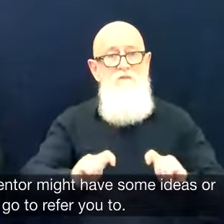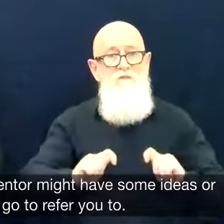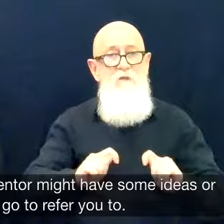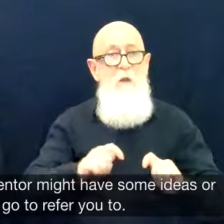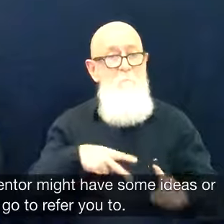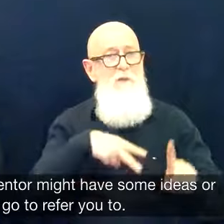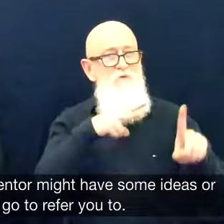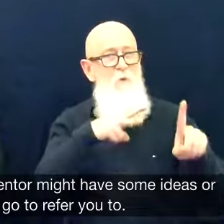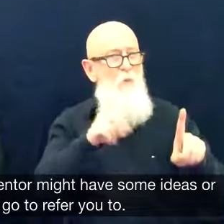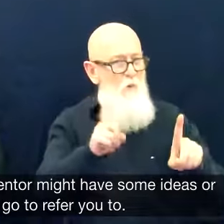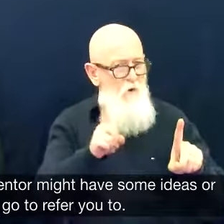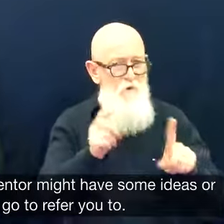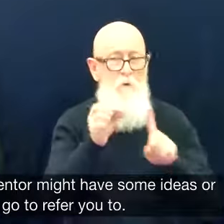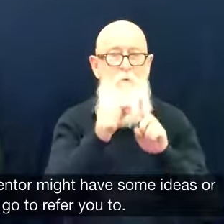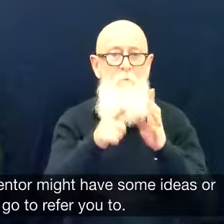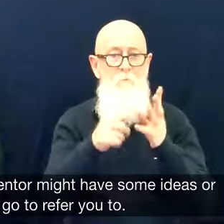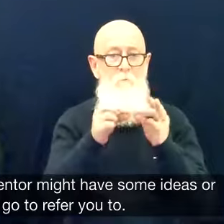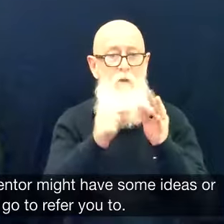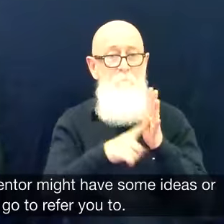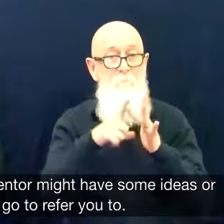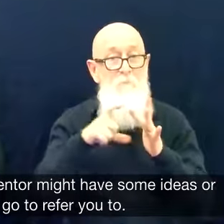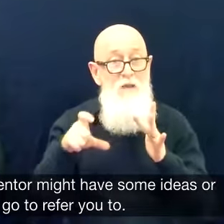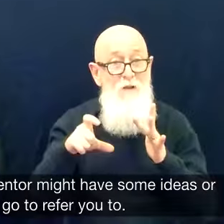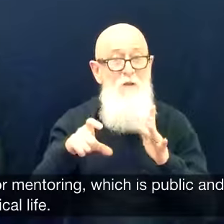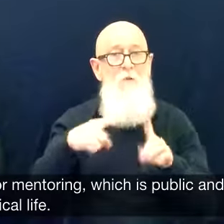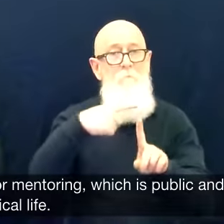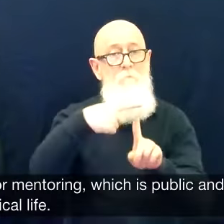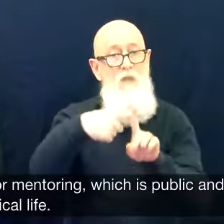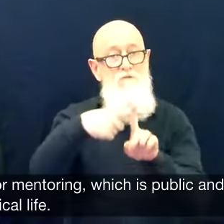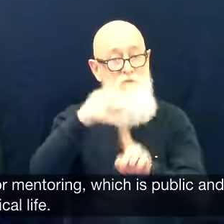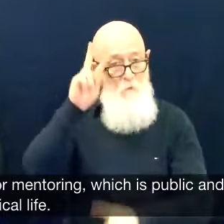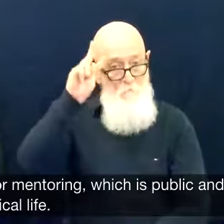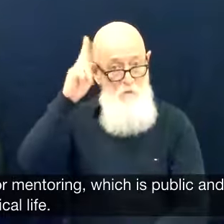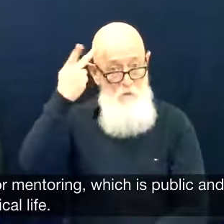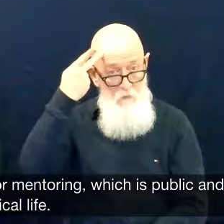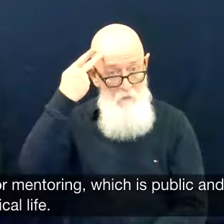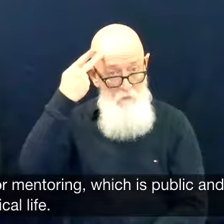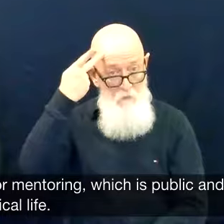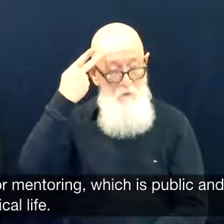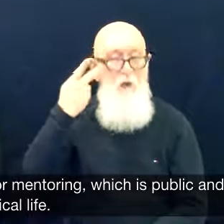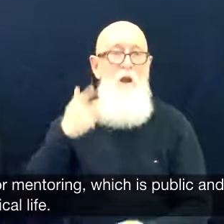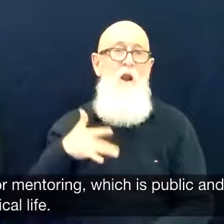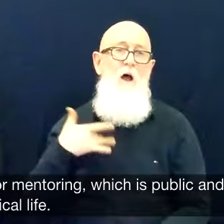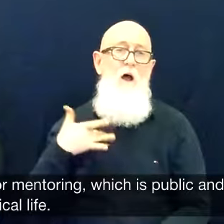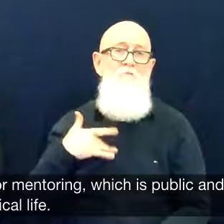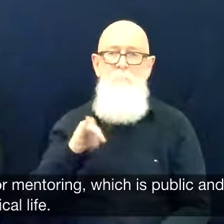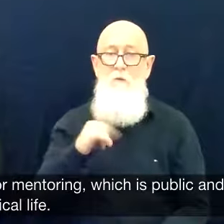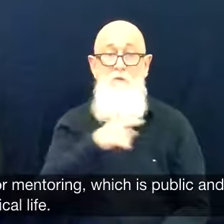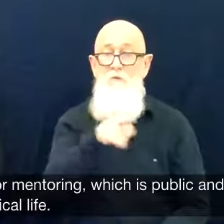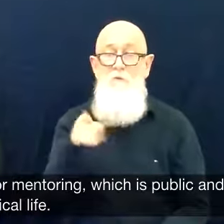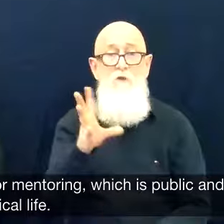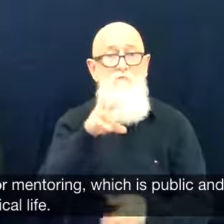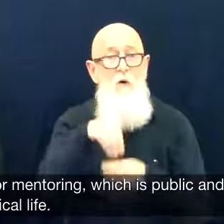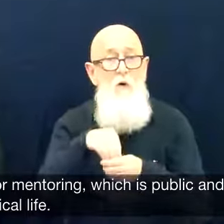which is public and political life. So that might be being involved in advocacy